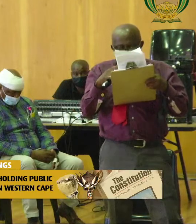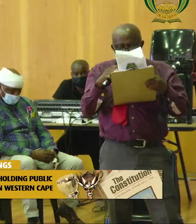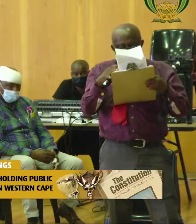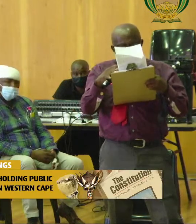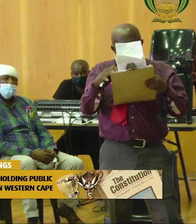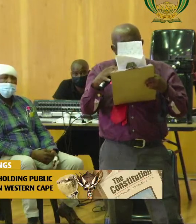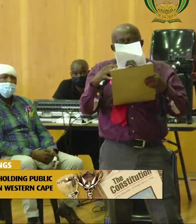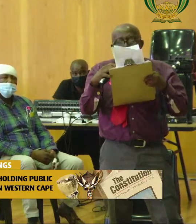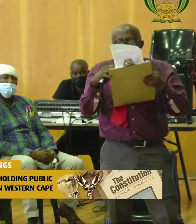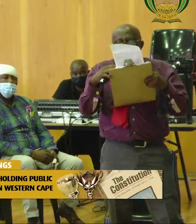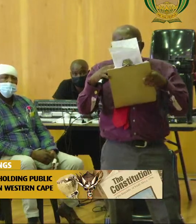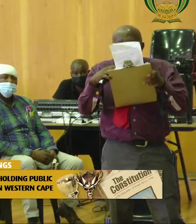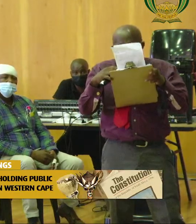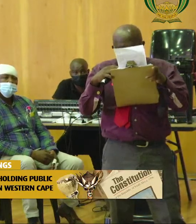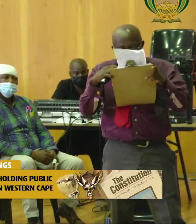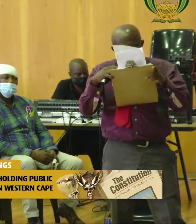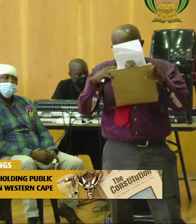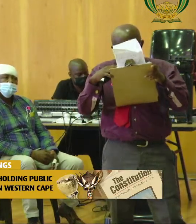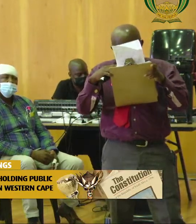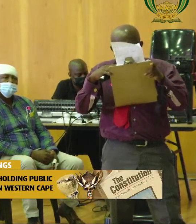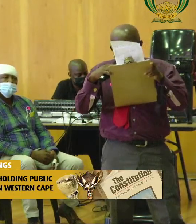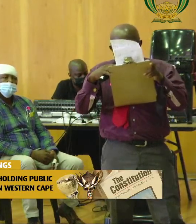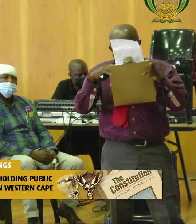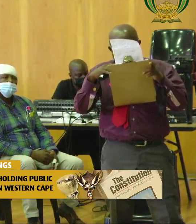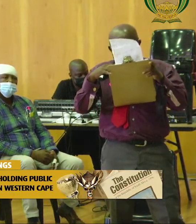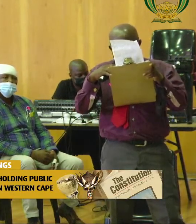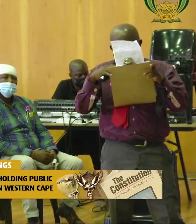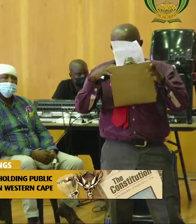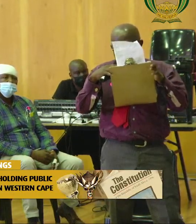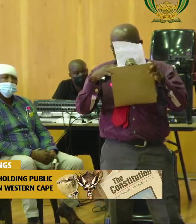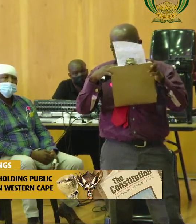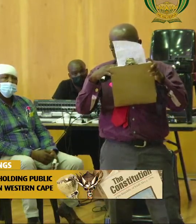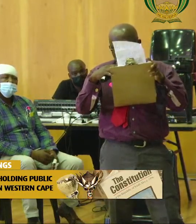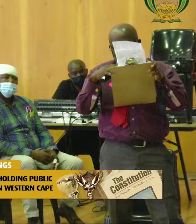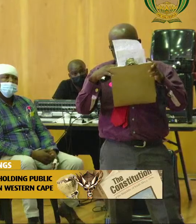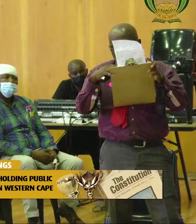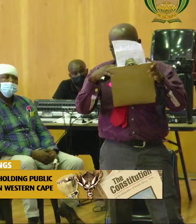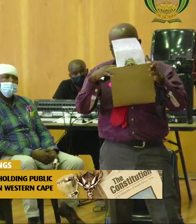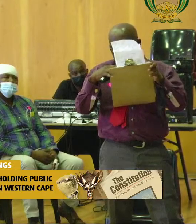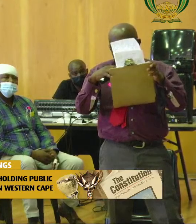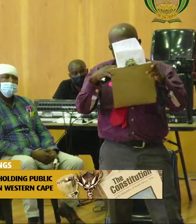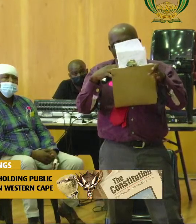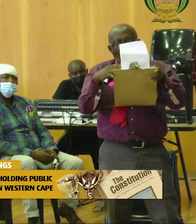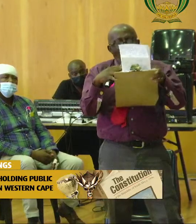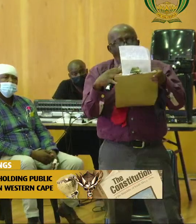were and how they could be addressed.